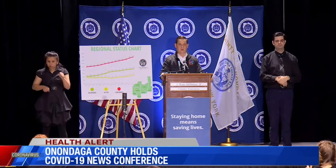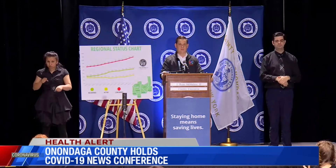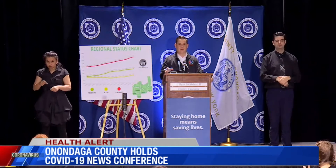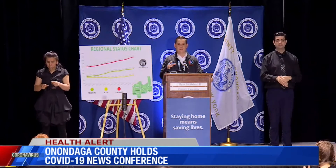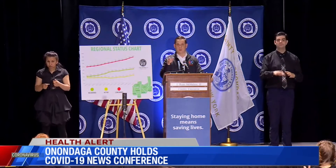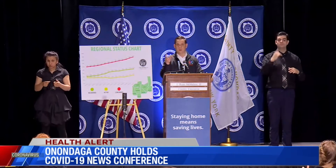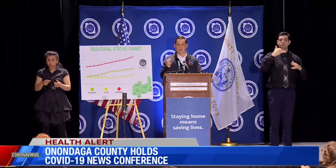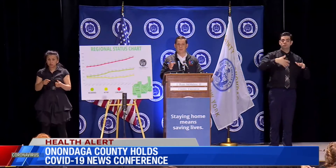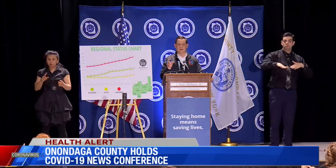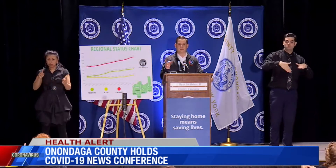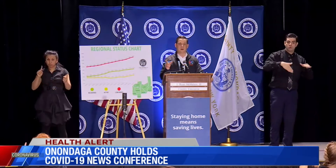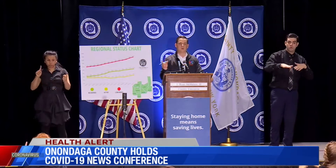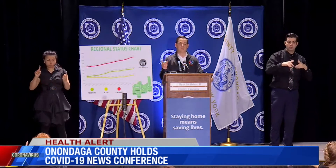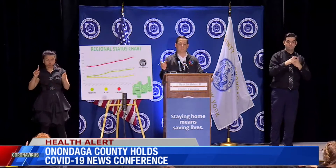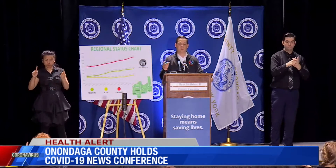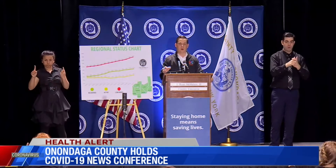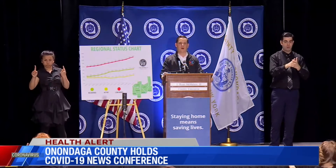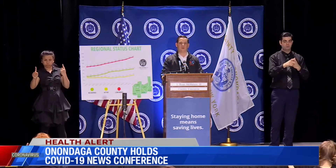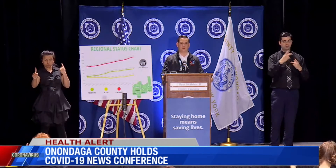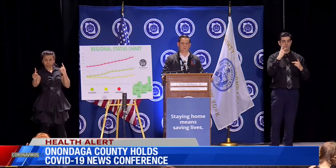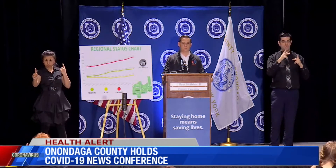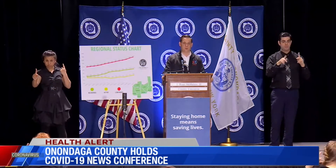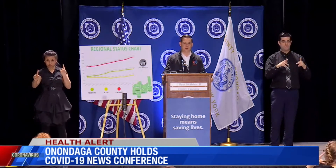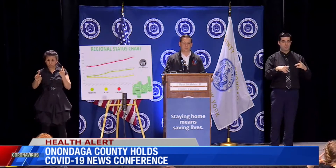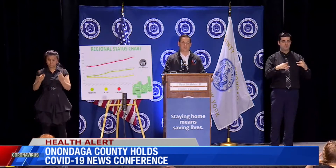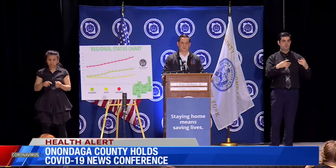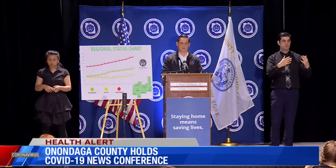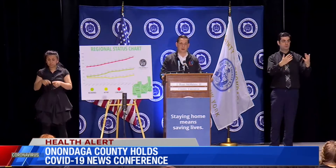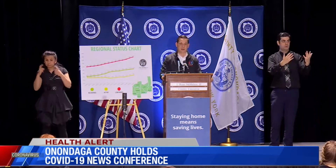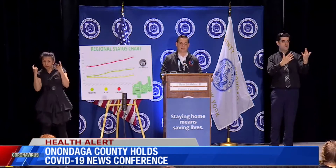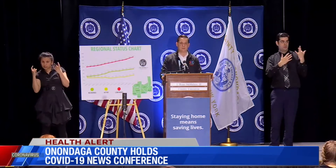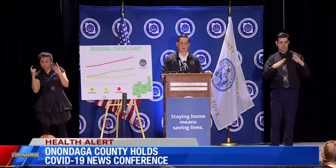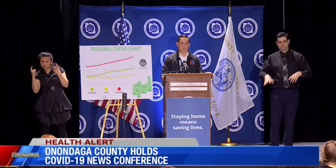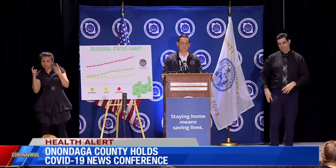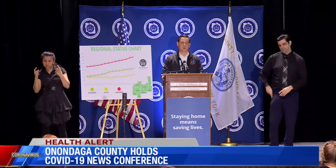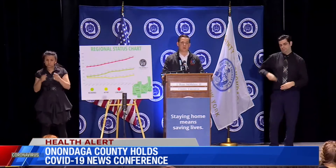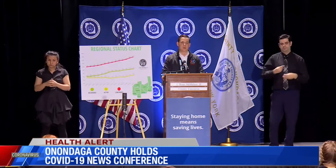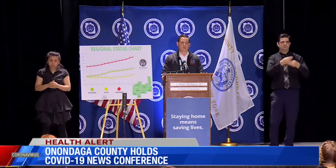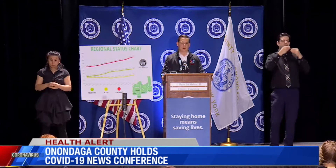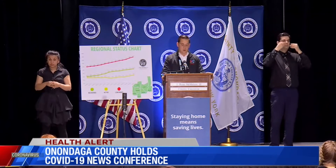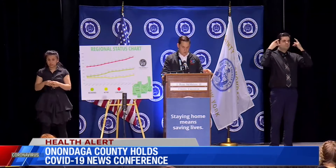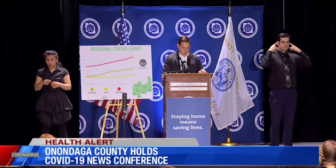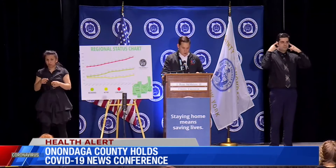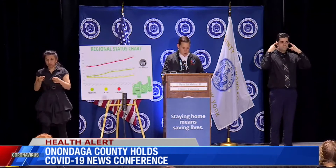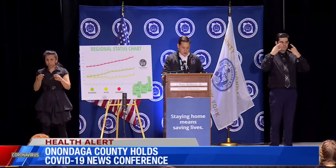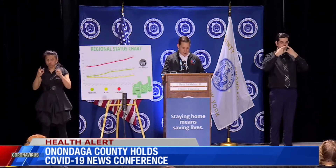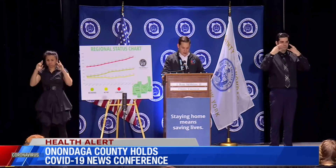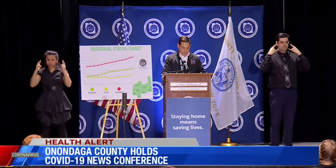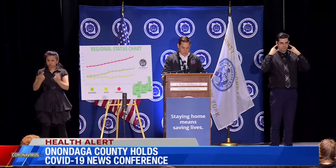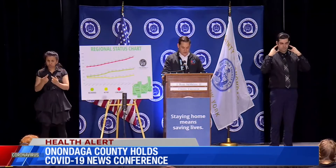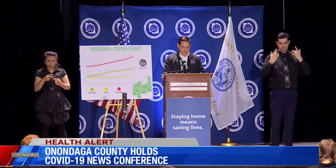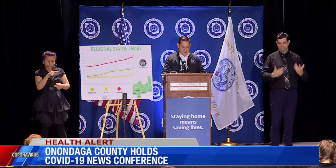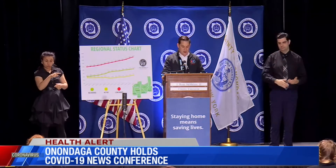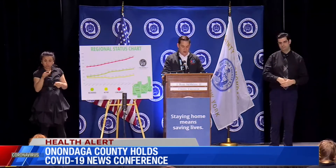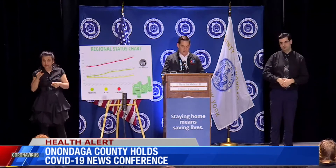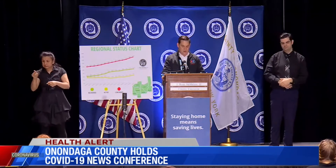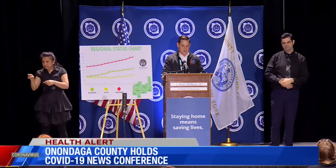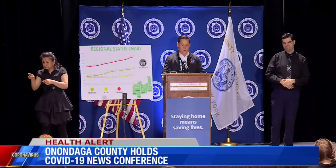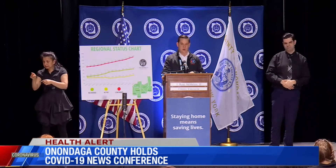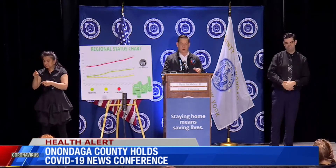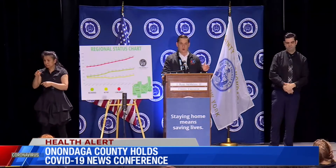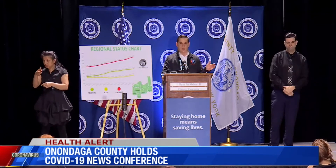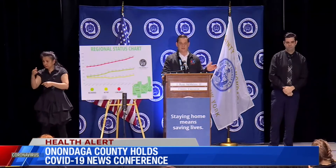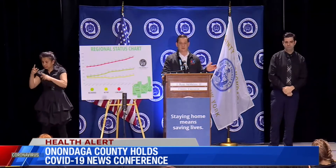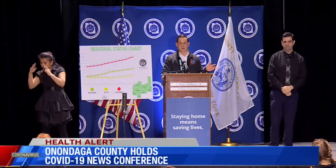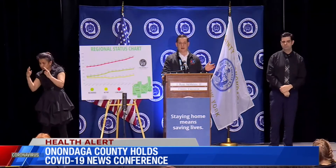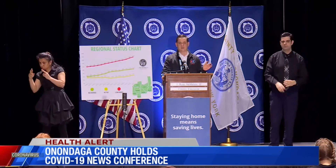by people, it makes those people more comfortable. Trust me, I get the emails. So we're saying all this because